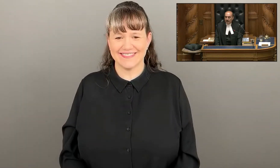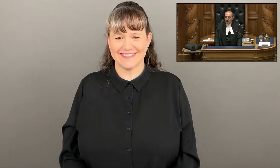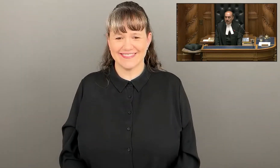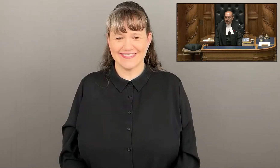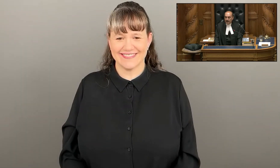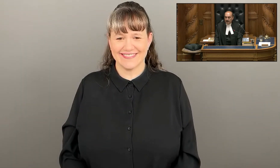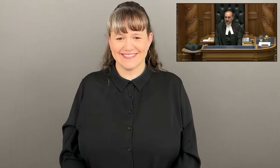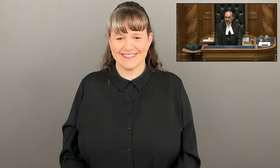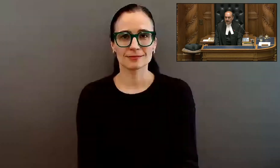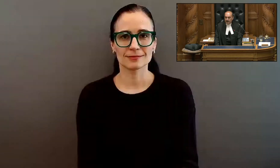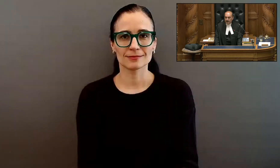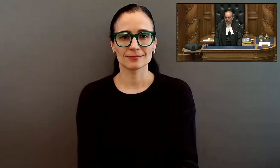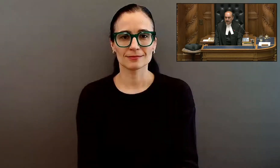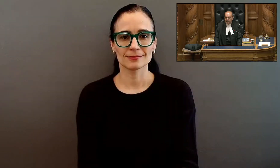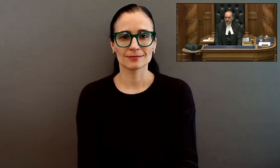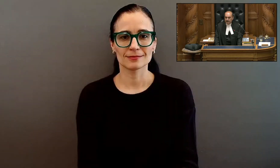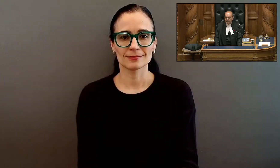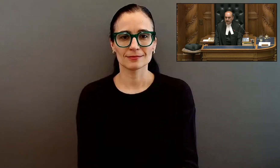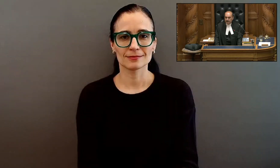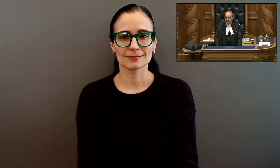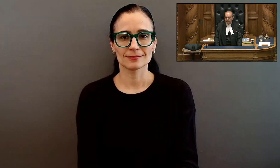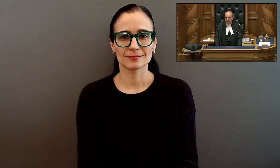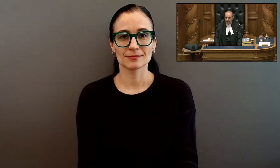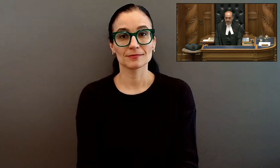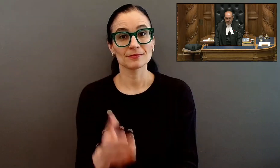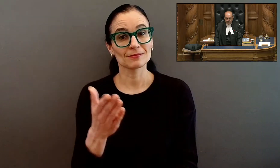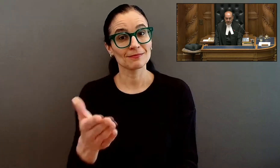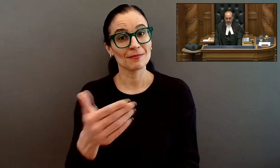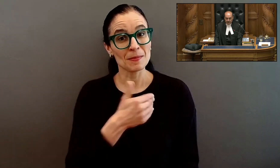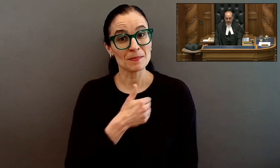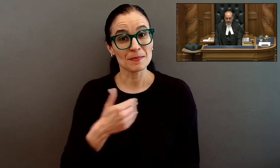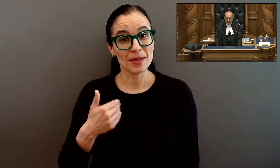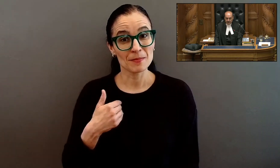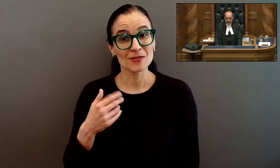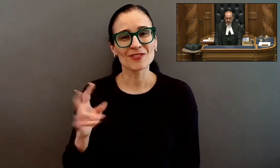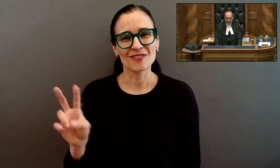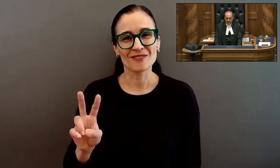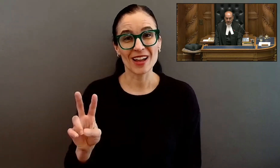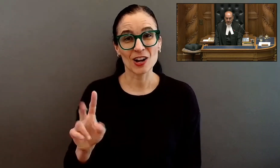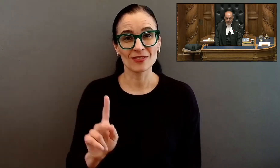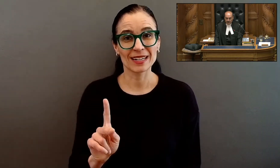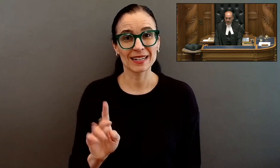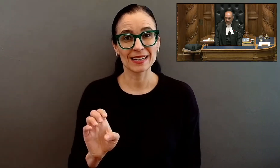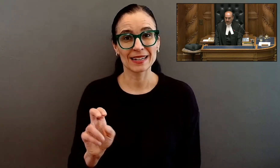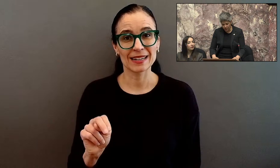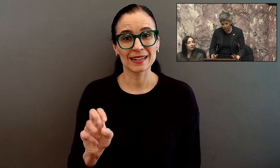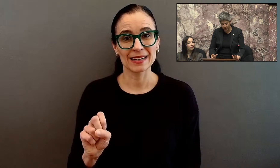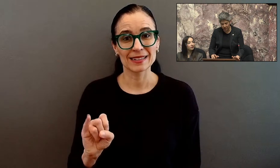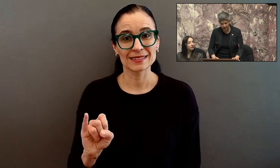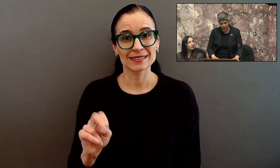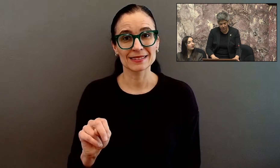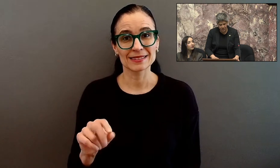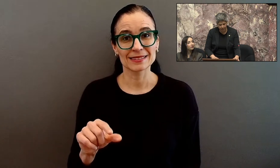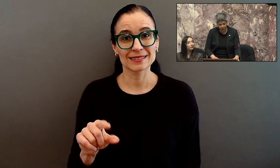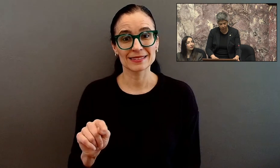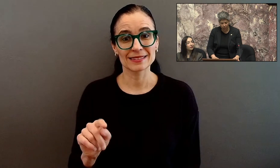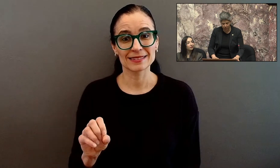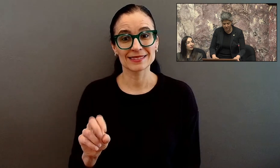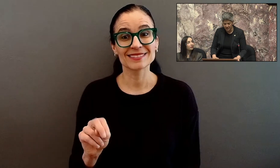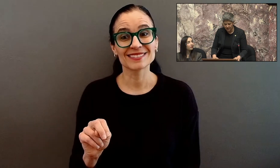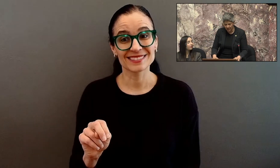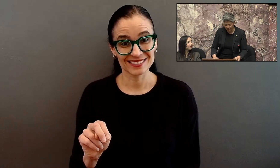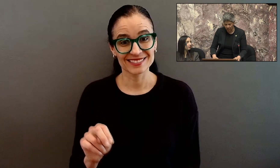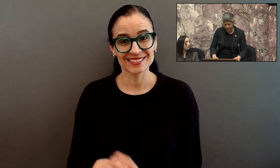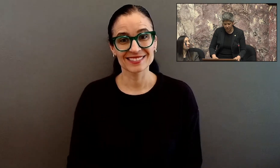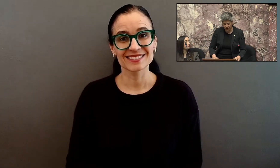Member for Vancouver, Kensington. Mr. Speaker, I join the member of the MLA from Columbia River Revelstoke to welcome the new summer